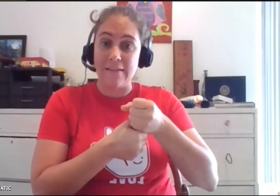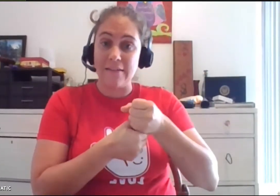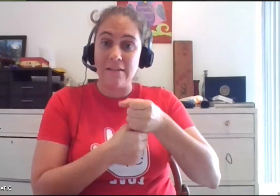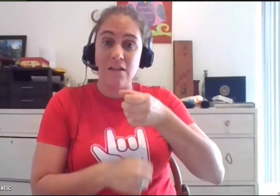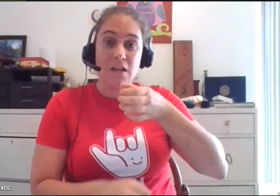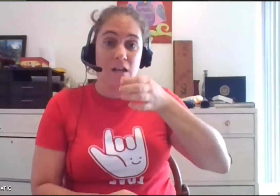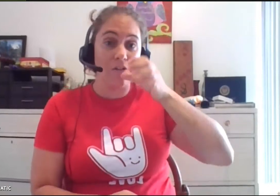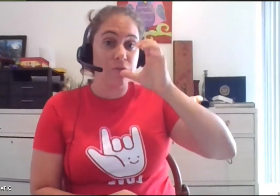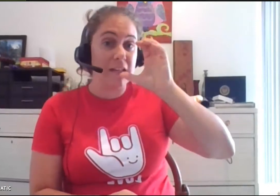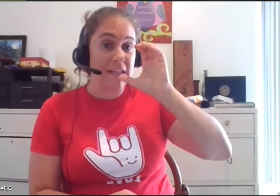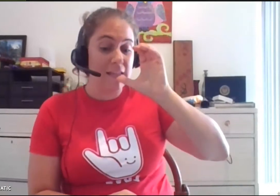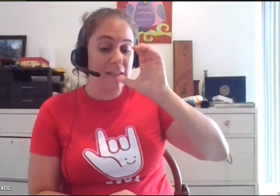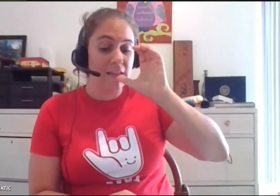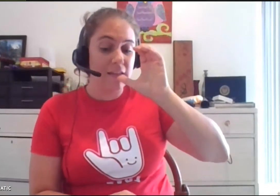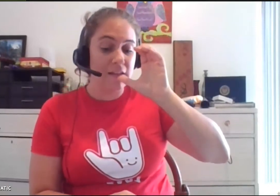Get a drink.